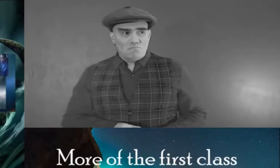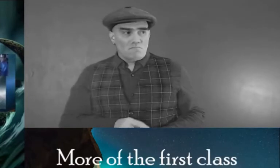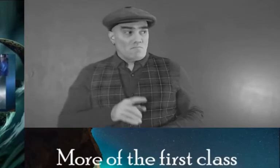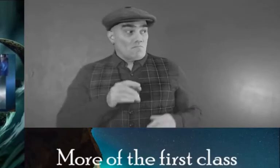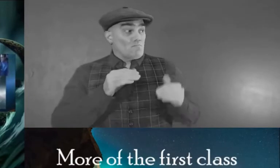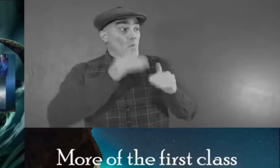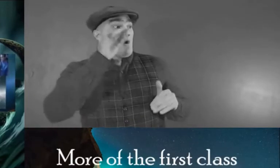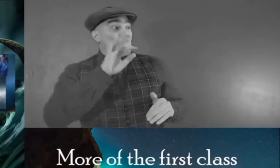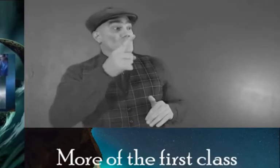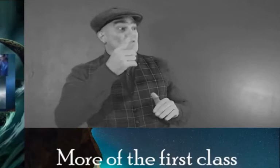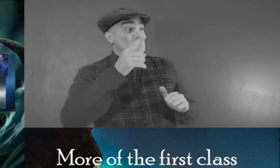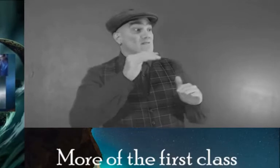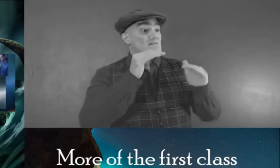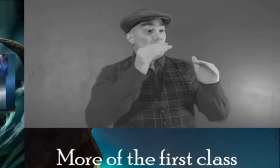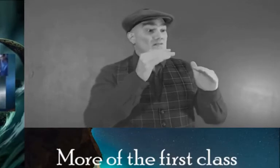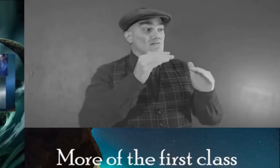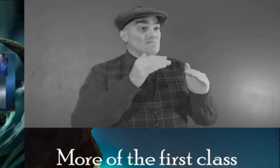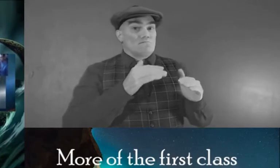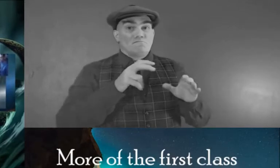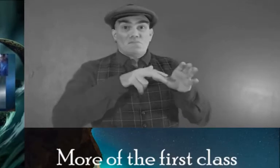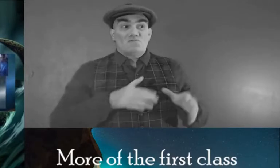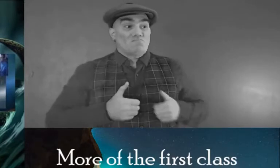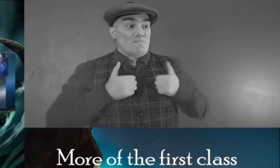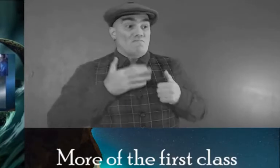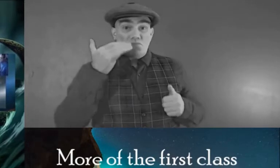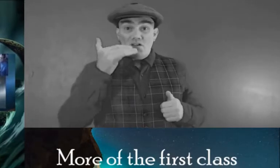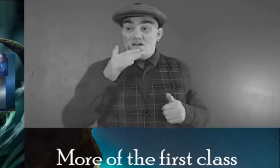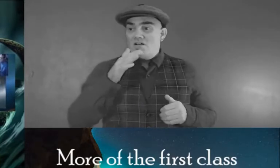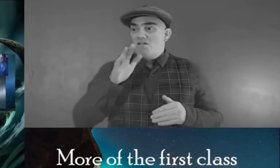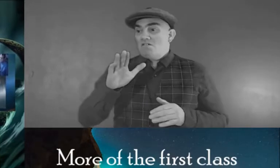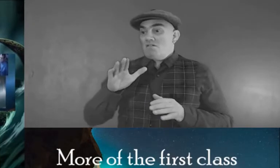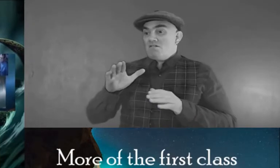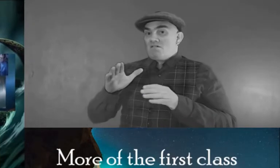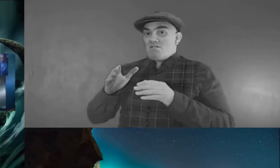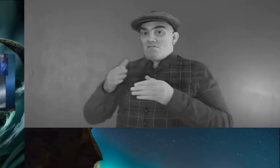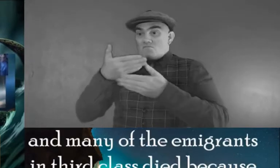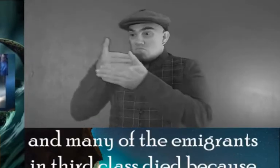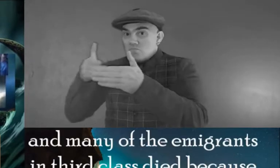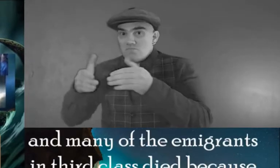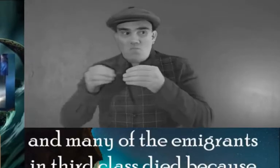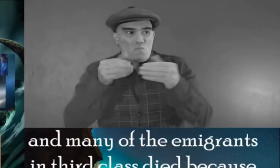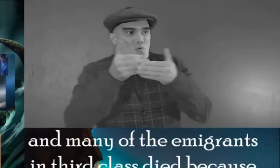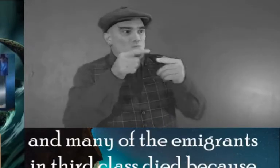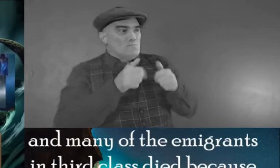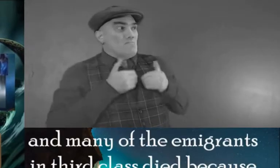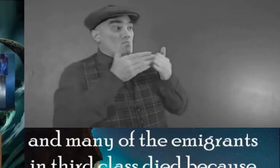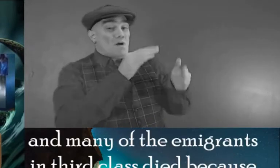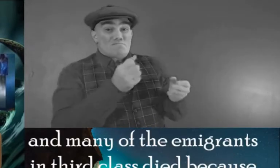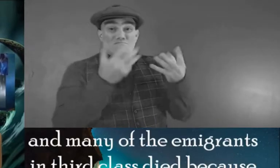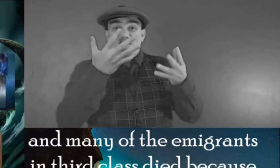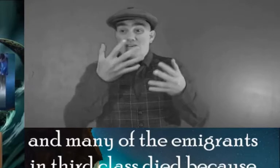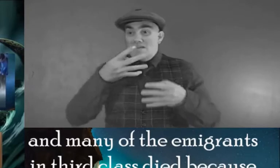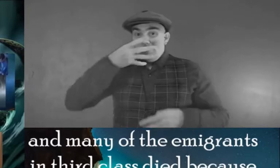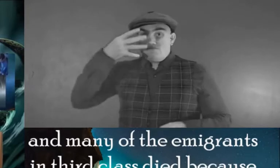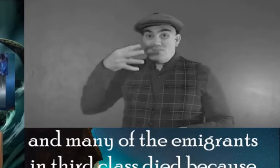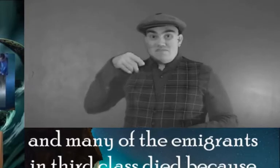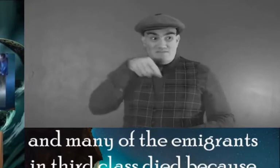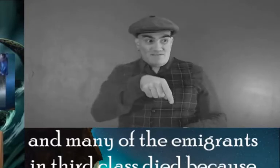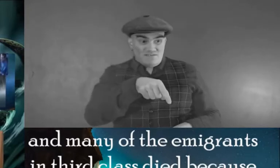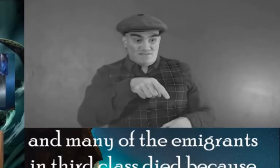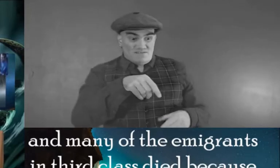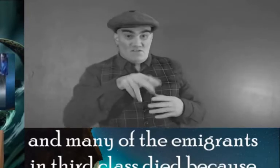4 of the first class passengers survived because their cabins were closer to lifeboats, and many of the immigrants in third class